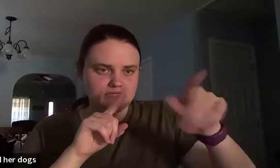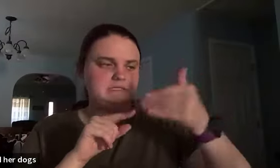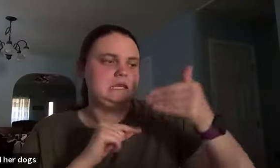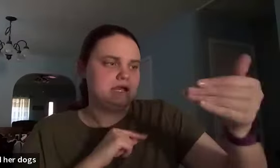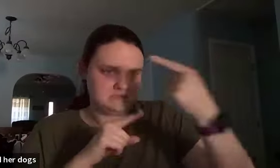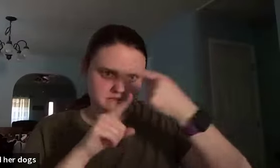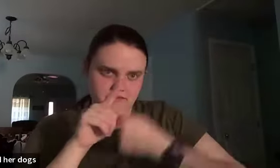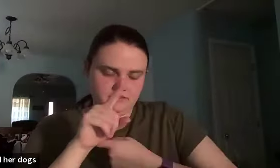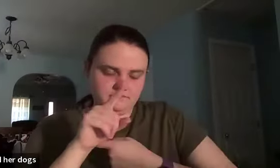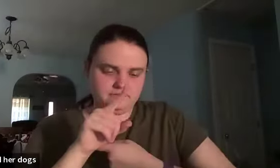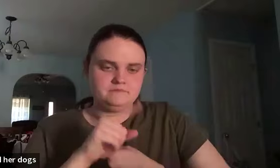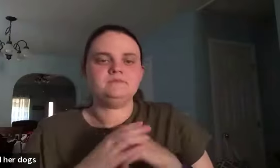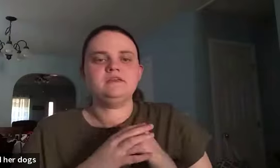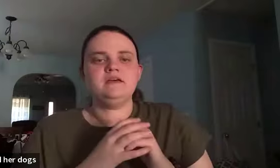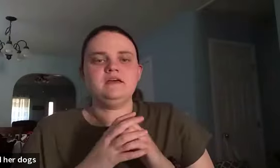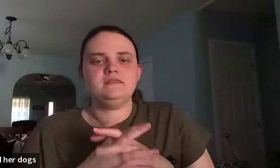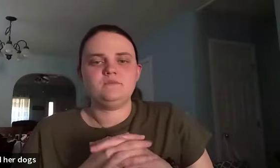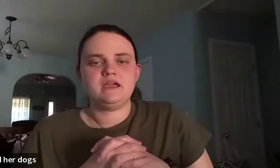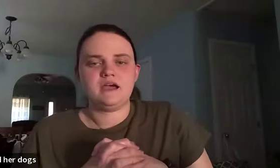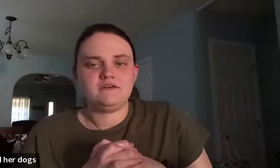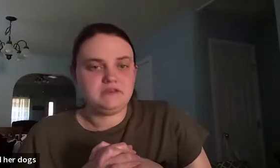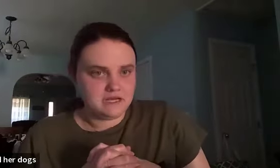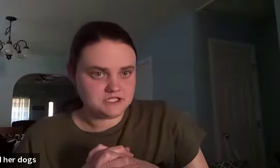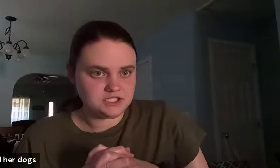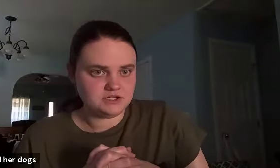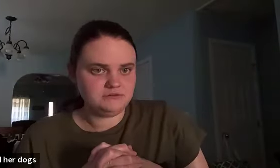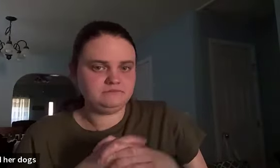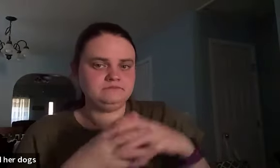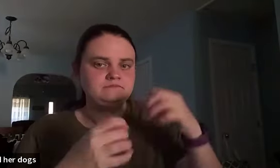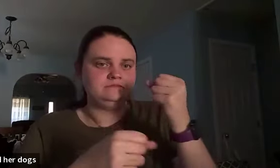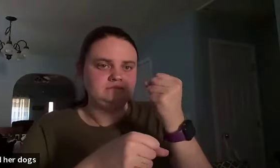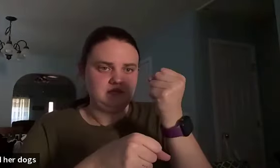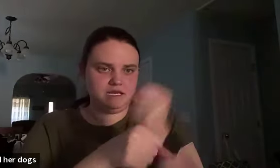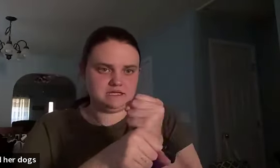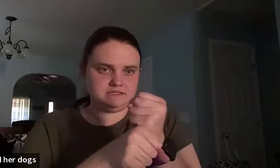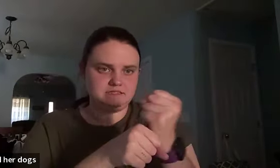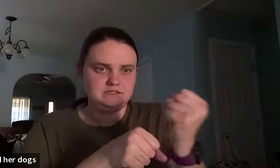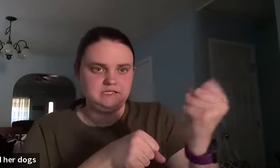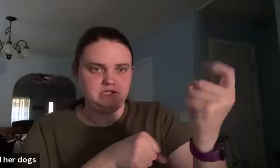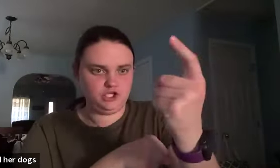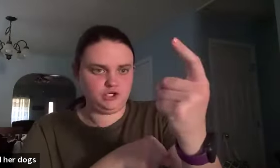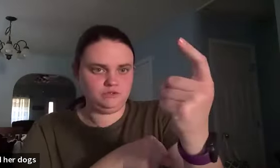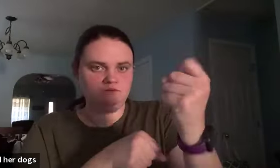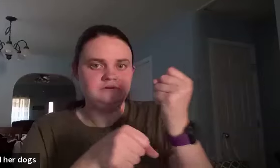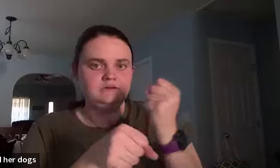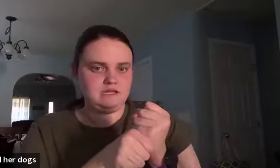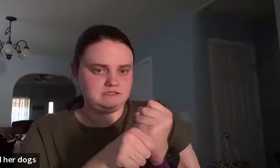next month. Then we have next year, next year,